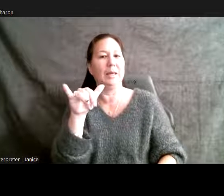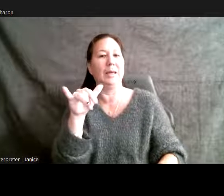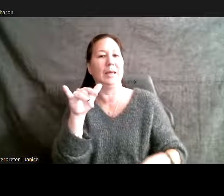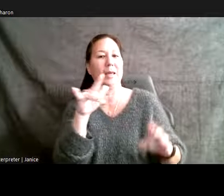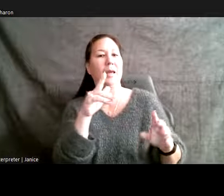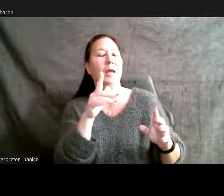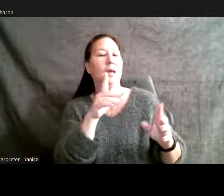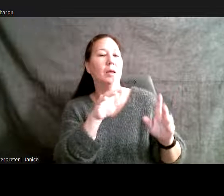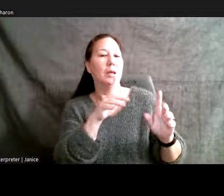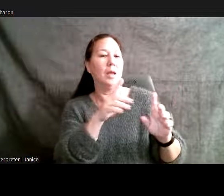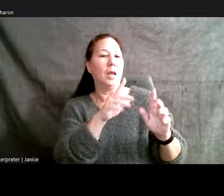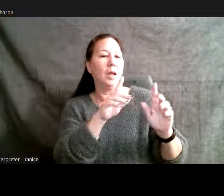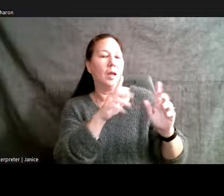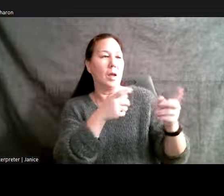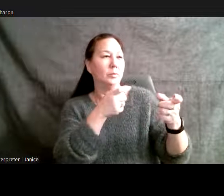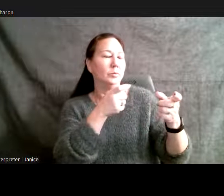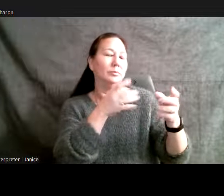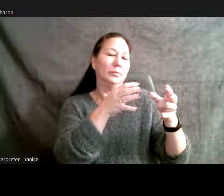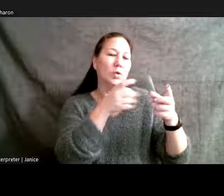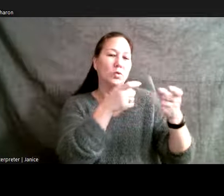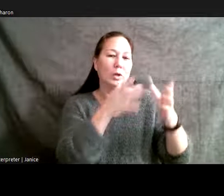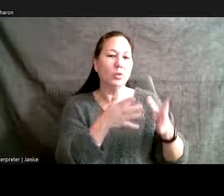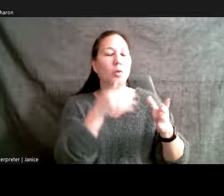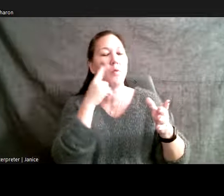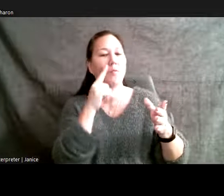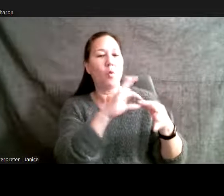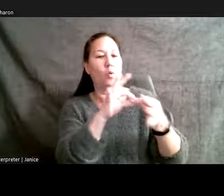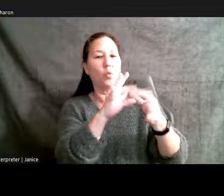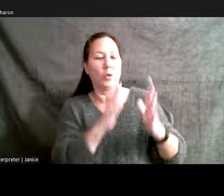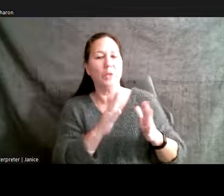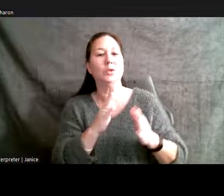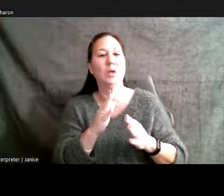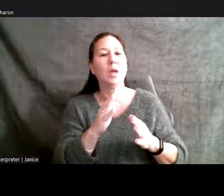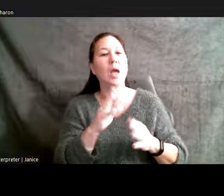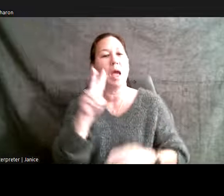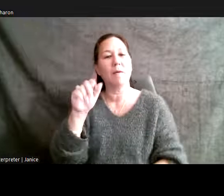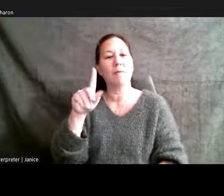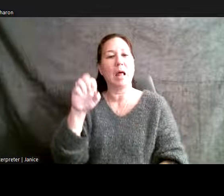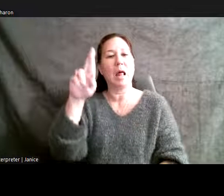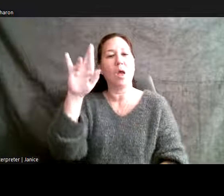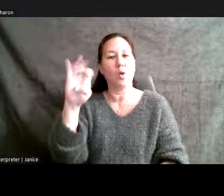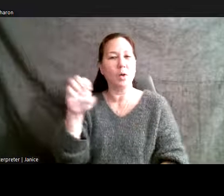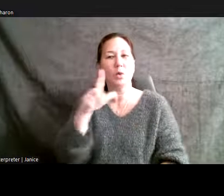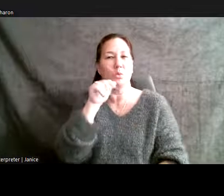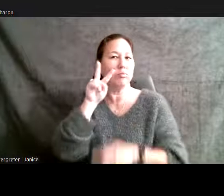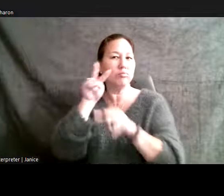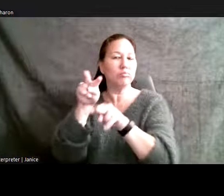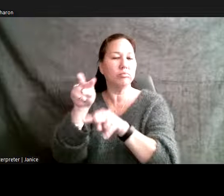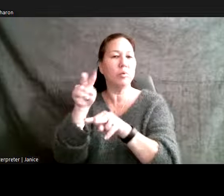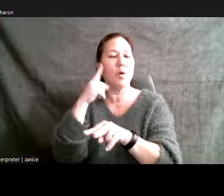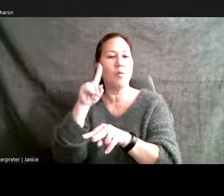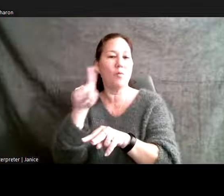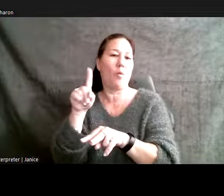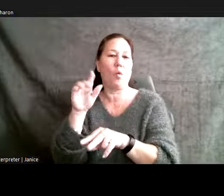Coordination, Valerie Cardozo, who is monitoring the question and chat function, also called the